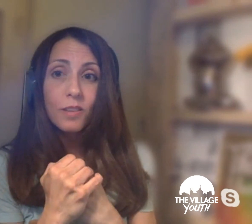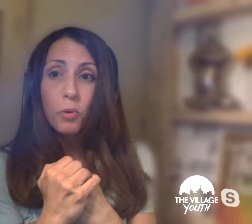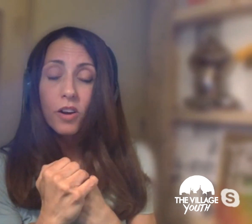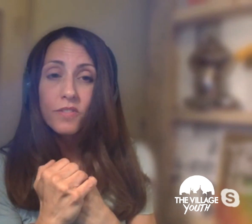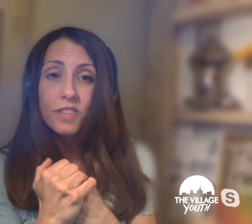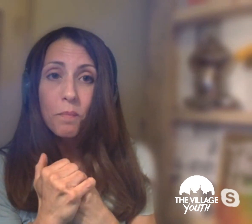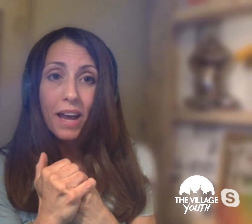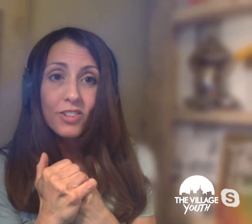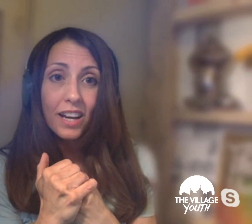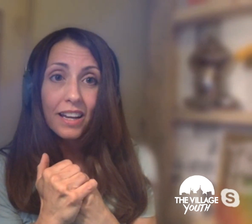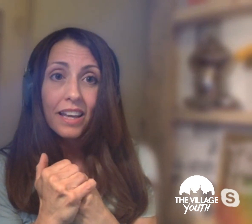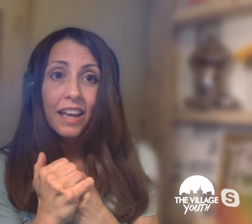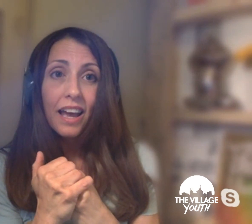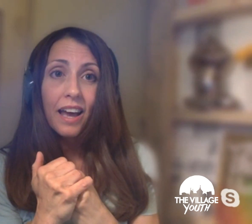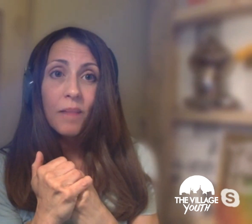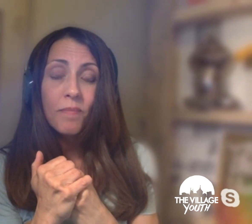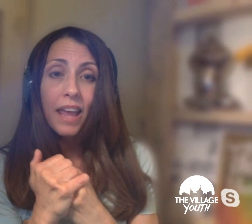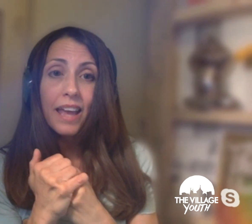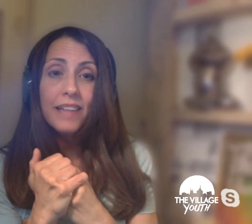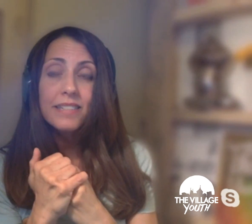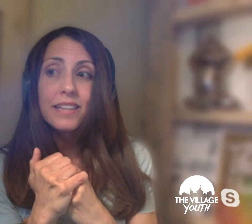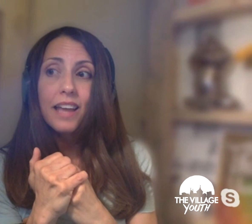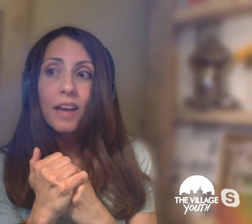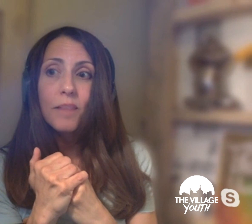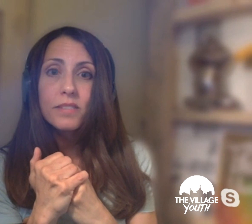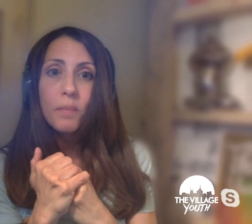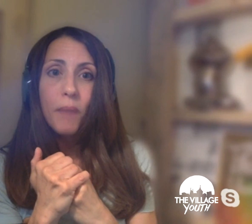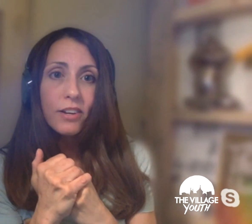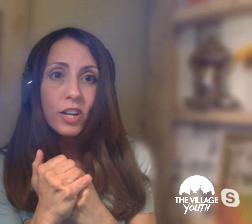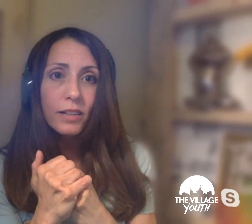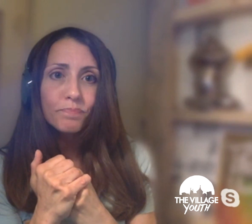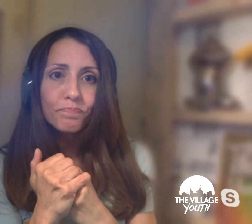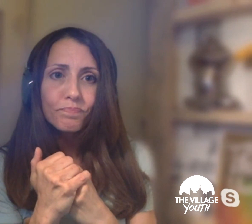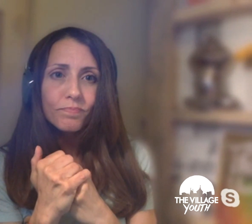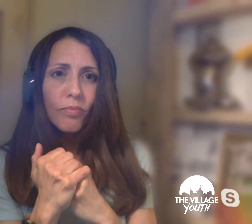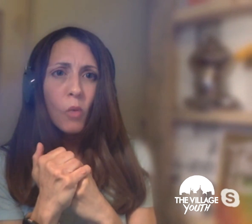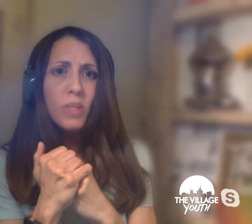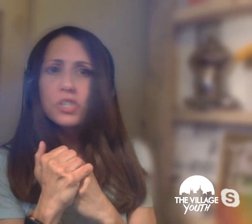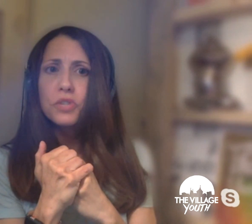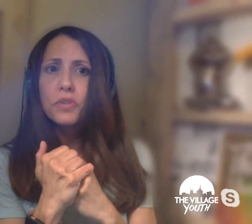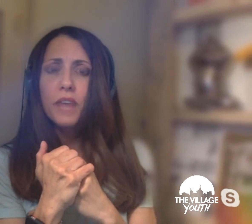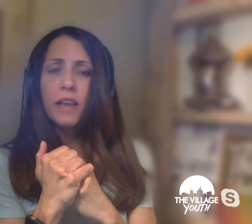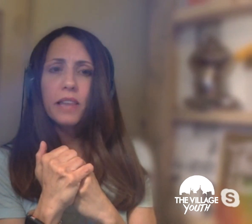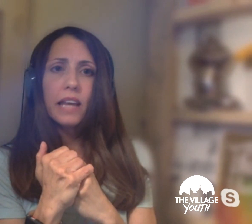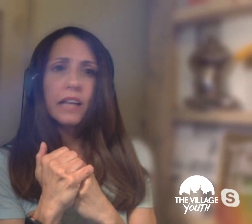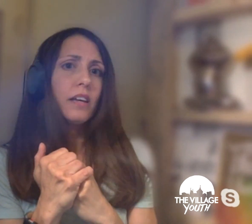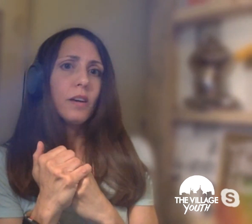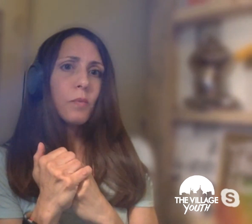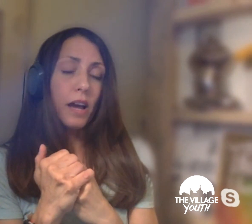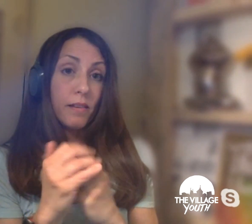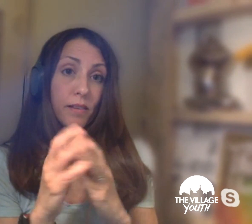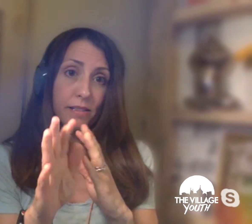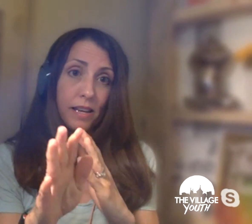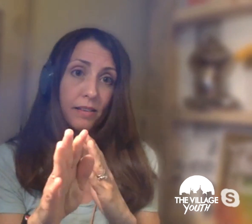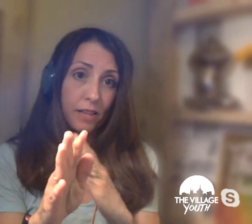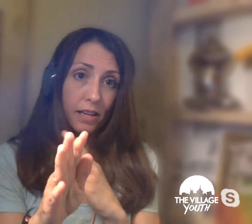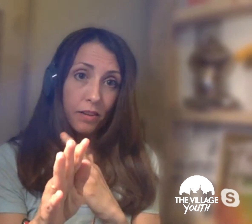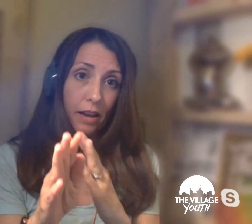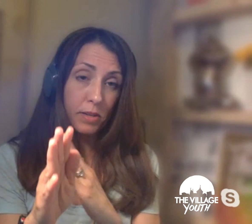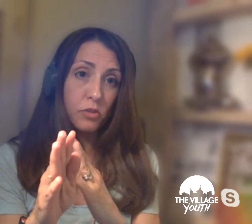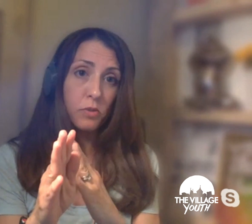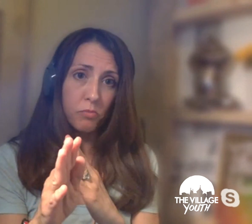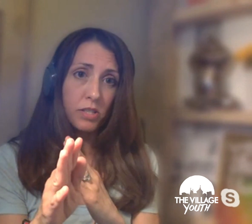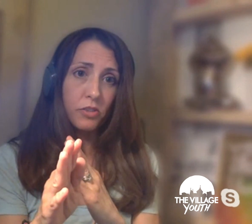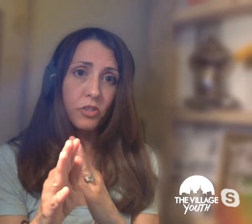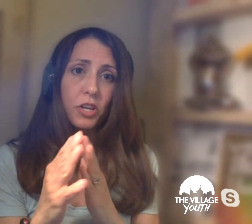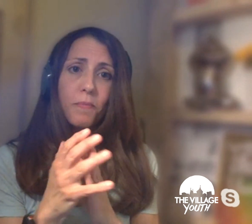it turns out, the prayer of St. Patrick. And St. Patrick was a dude that, like,